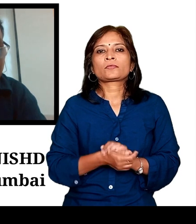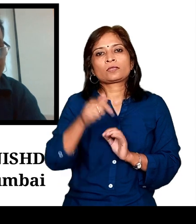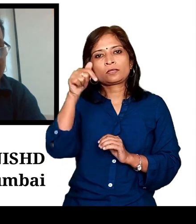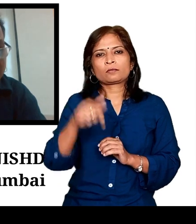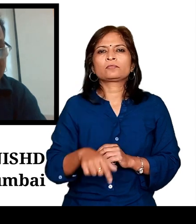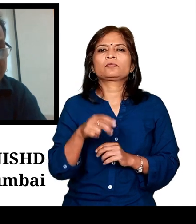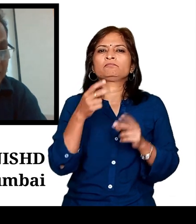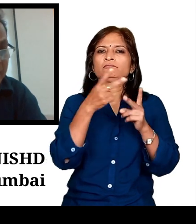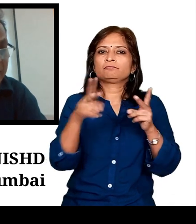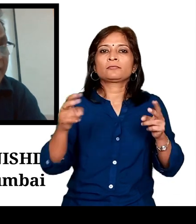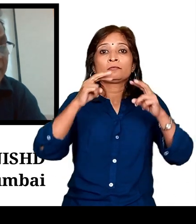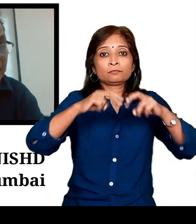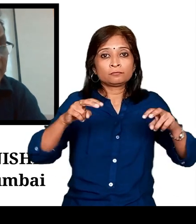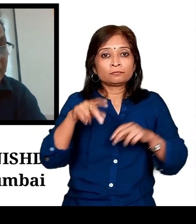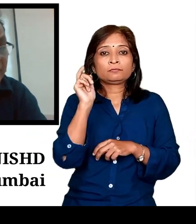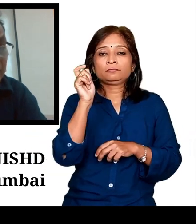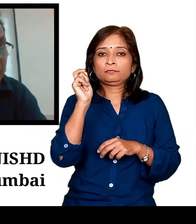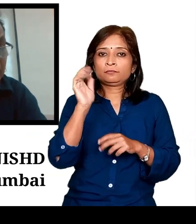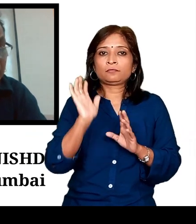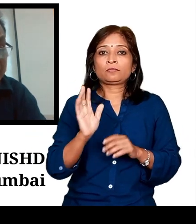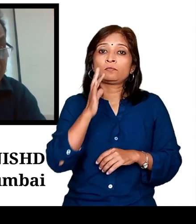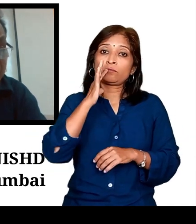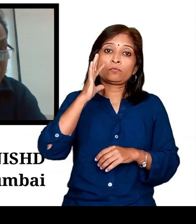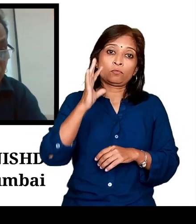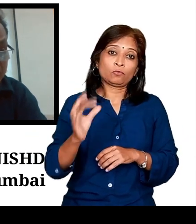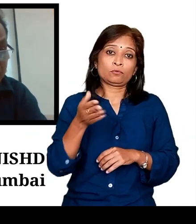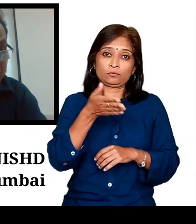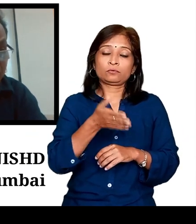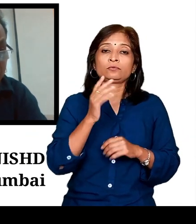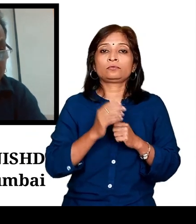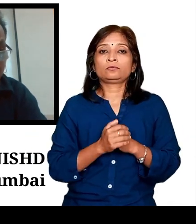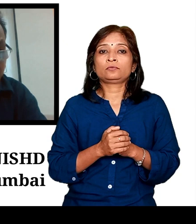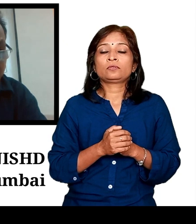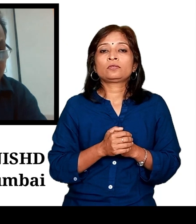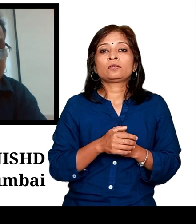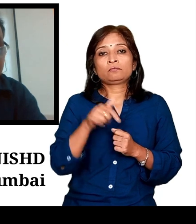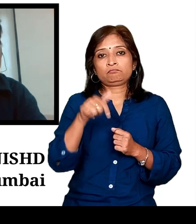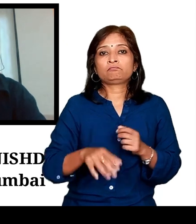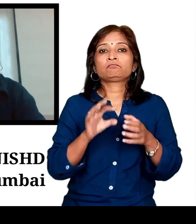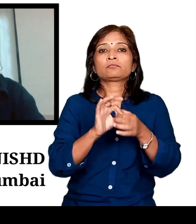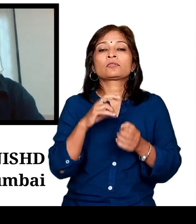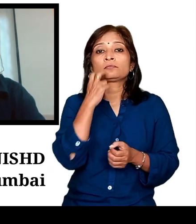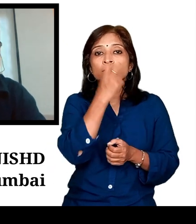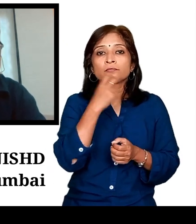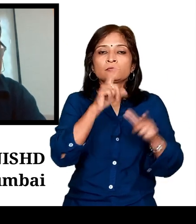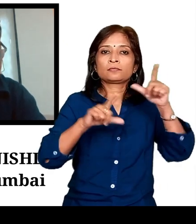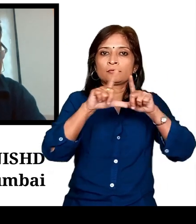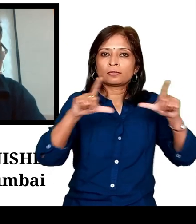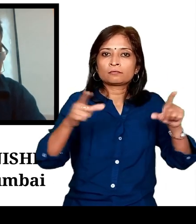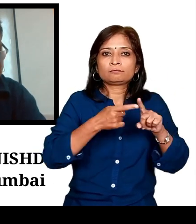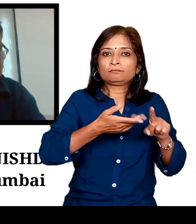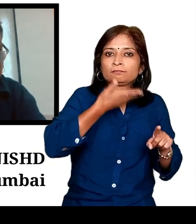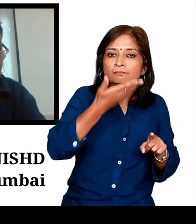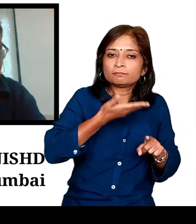this kind of many other research and research also is there very important part speech and language therapy